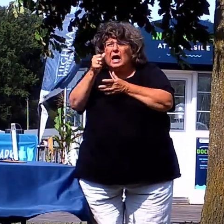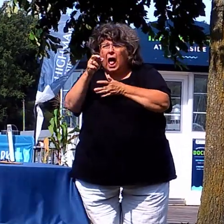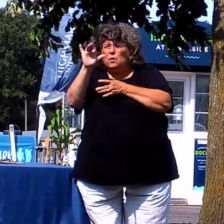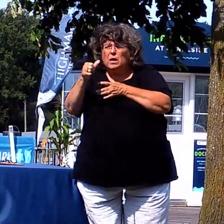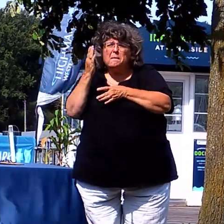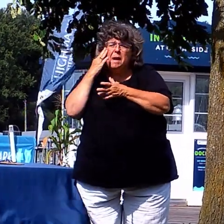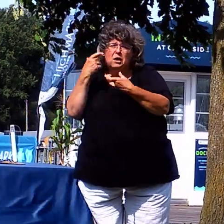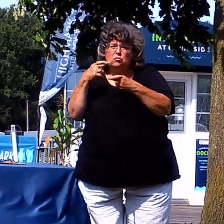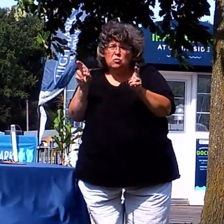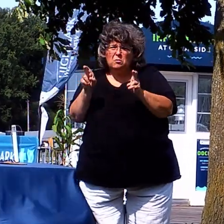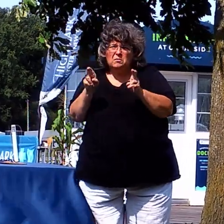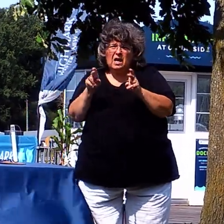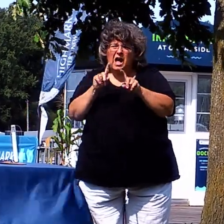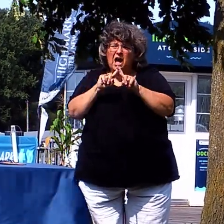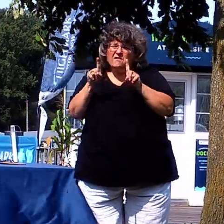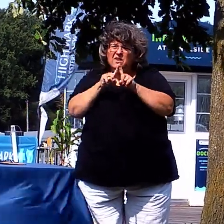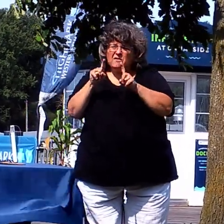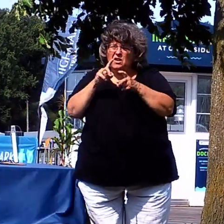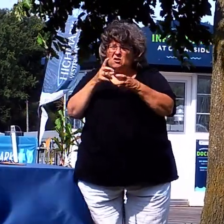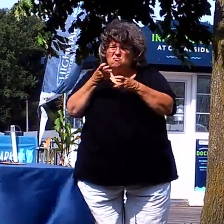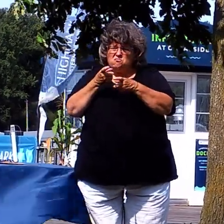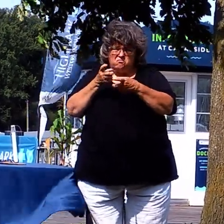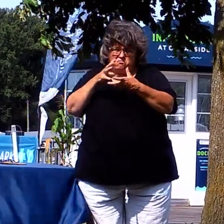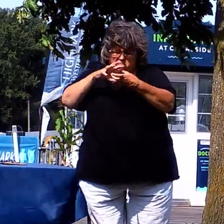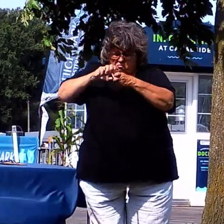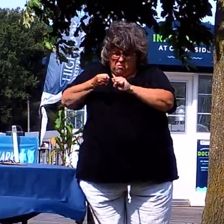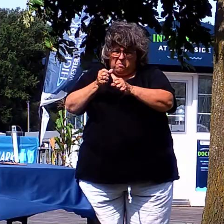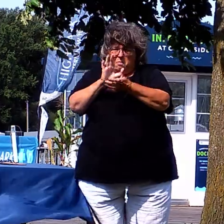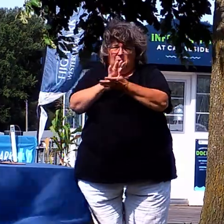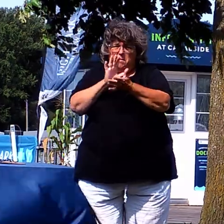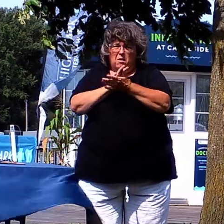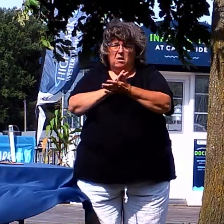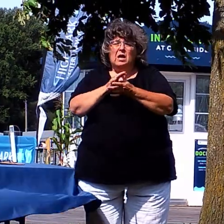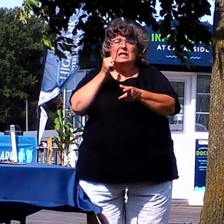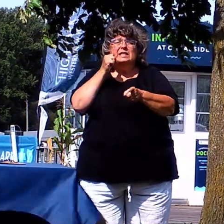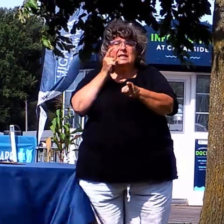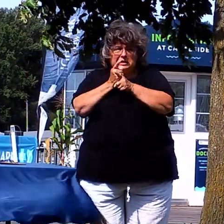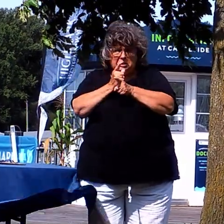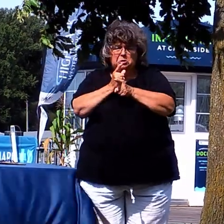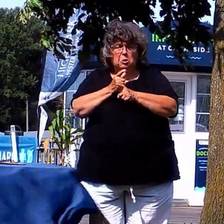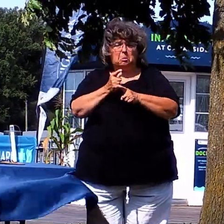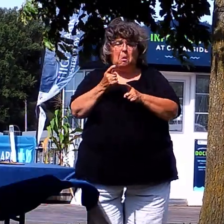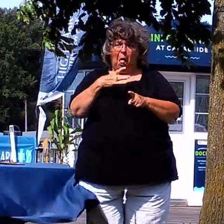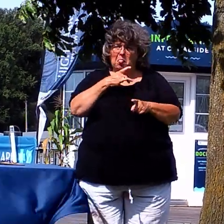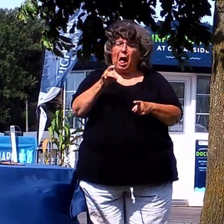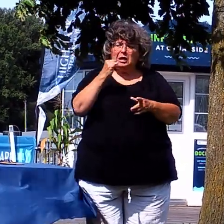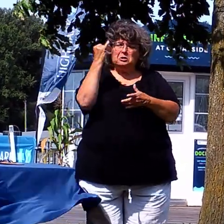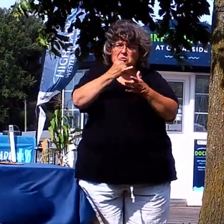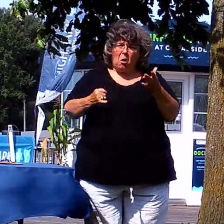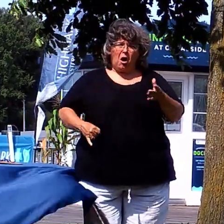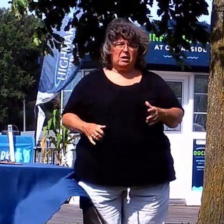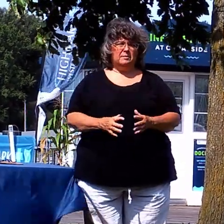bedroom of crumpled artwork that he's been drawing. So it looks like Marisol might be a fan of Ramon.